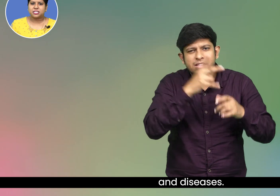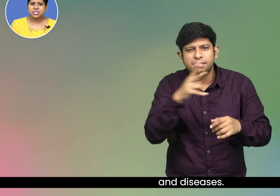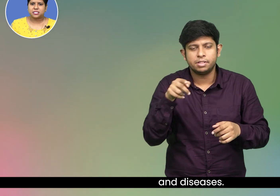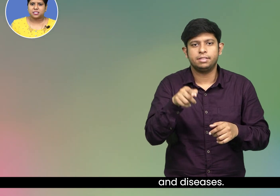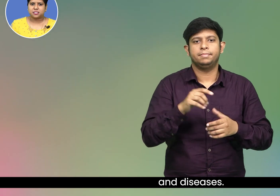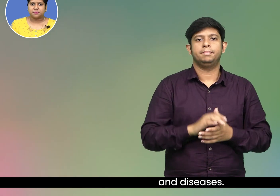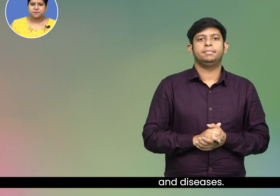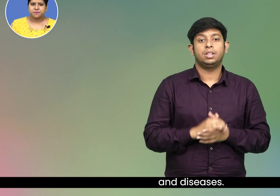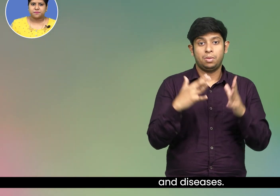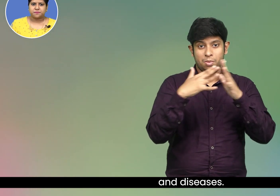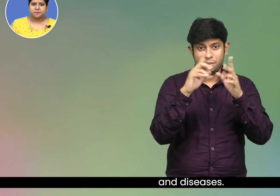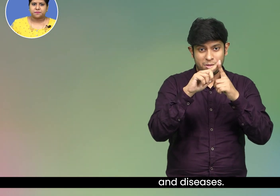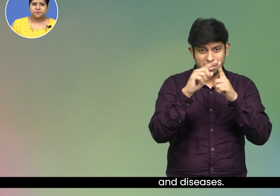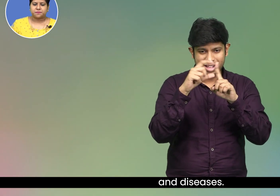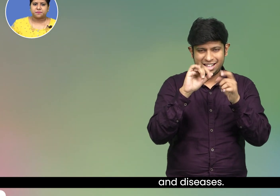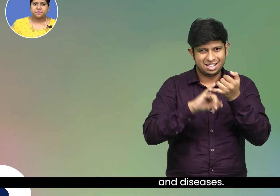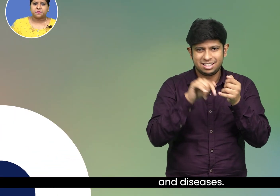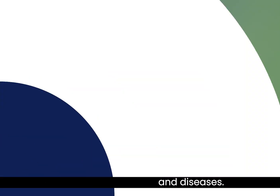and diseases.